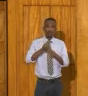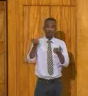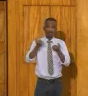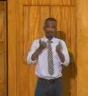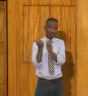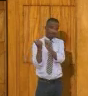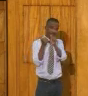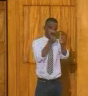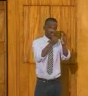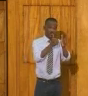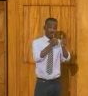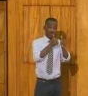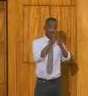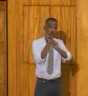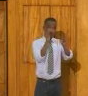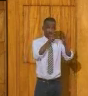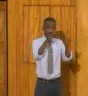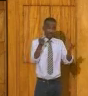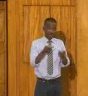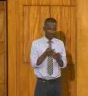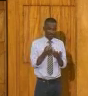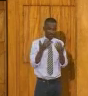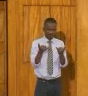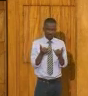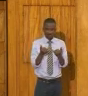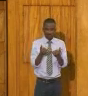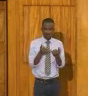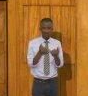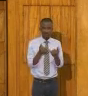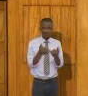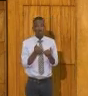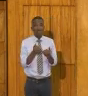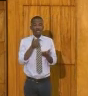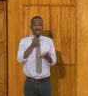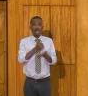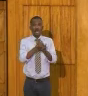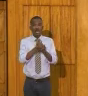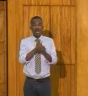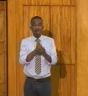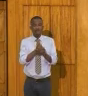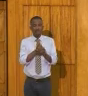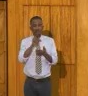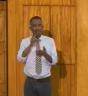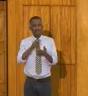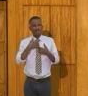to assess this. And what we now did was to now do a